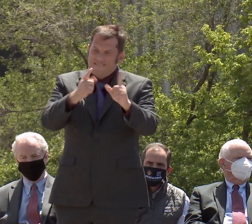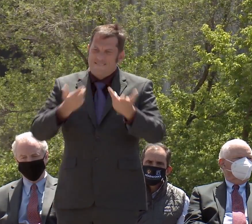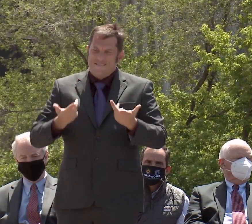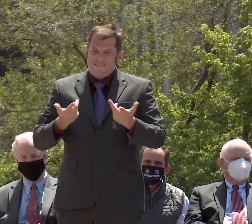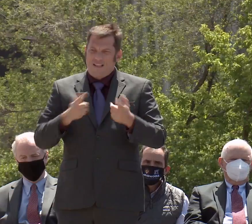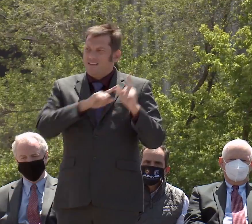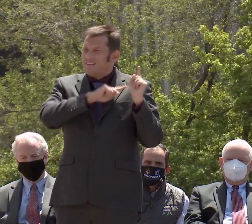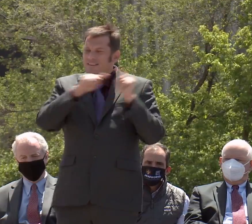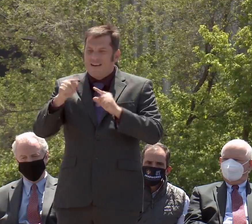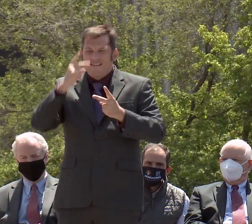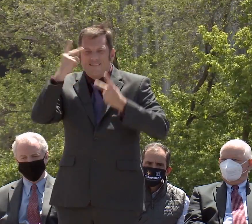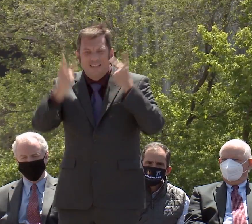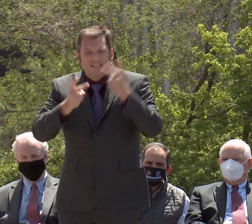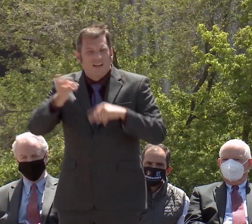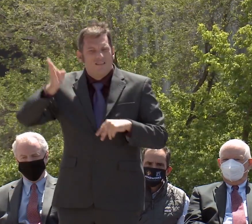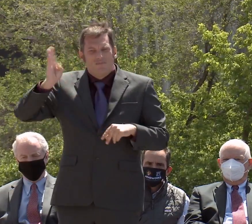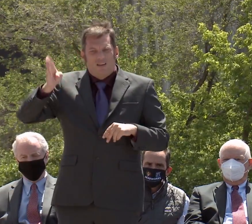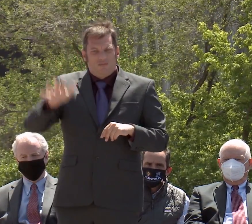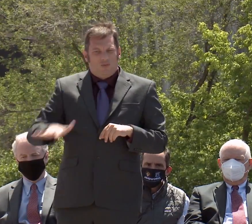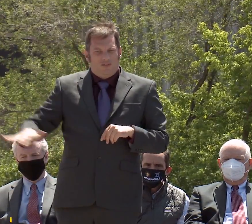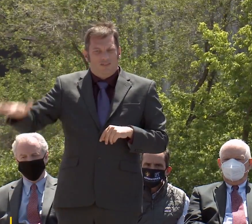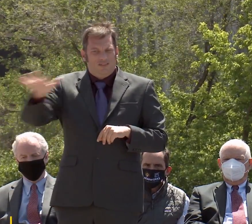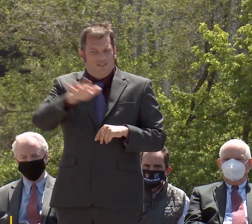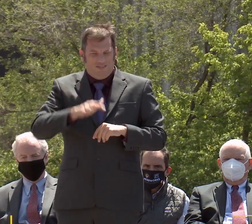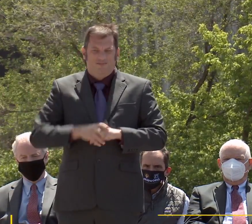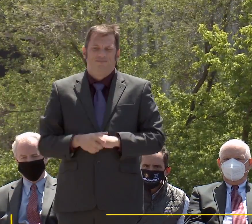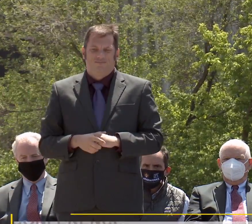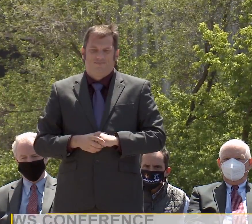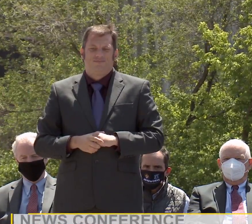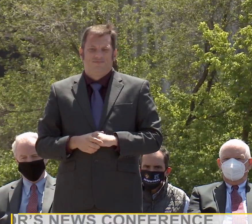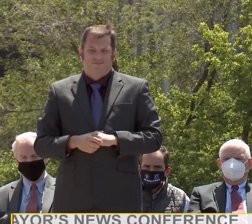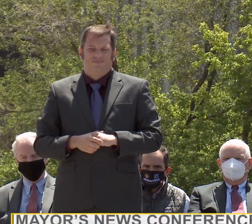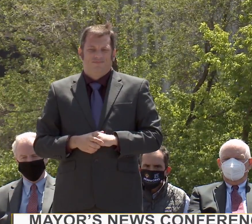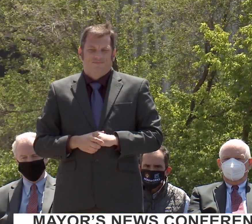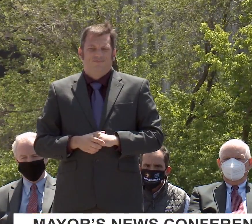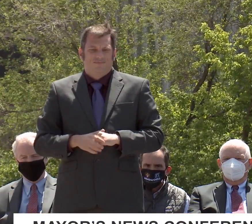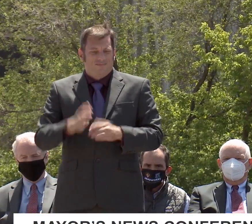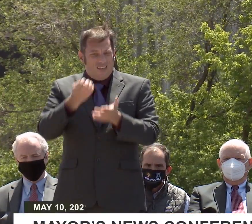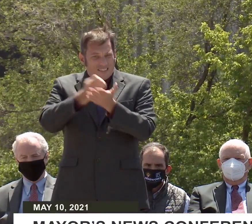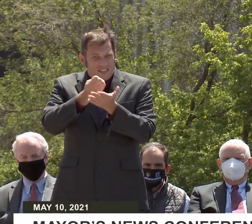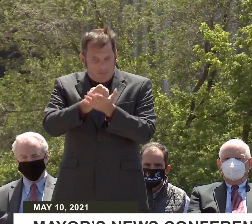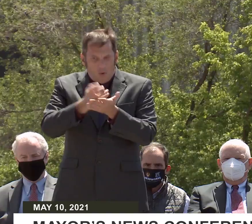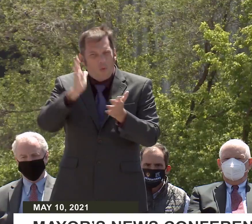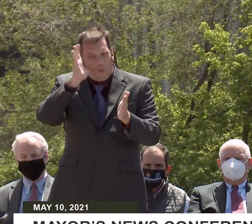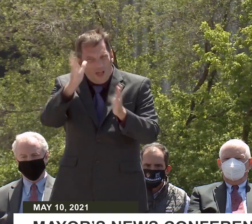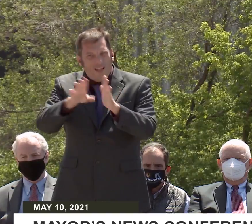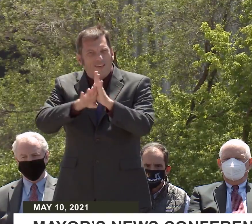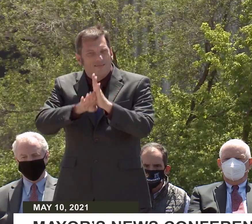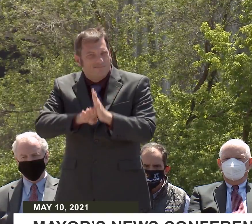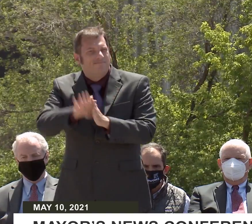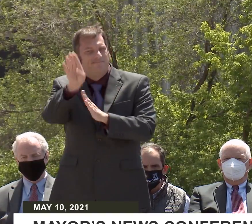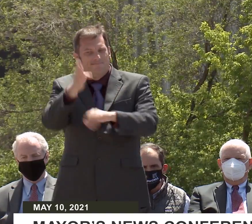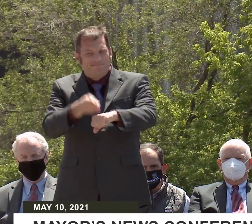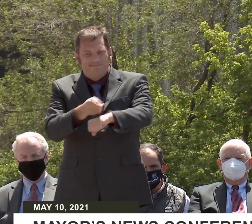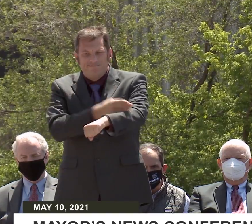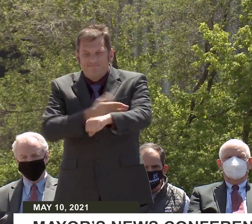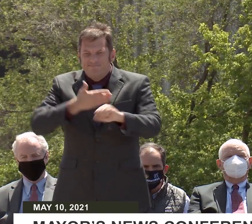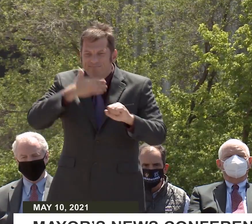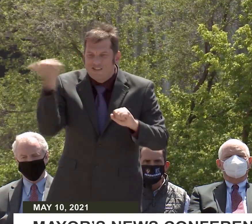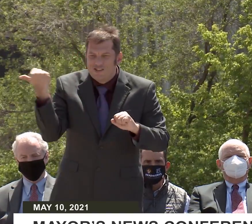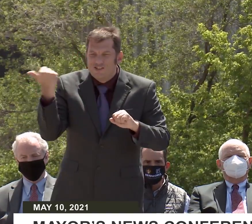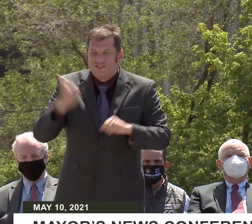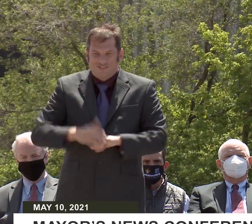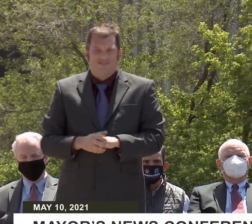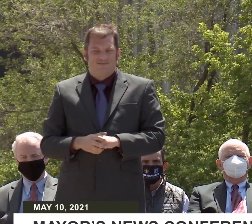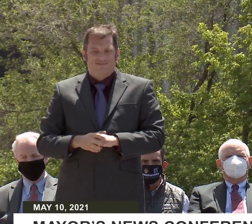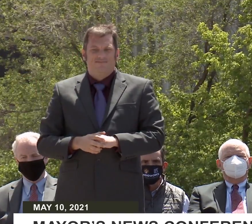boost our economy as well as protecting the Bay and its tributaries. This project is one of the largest